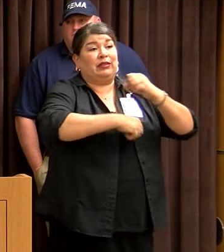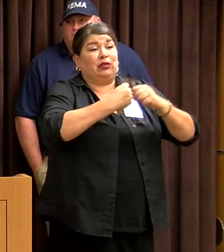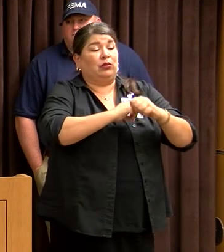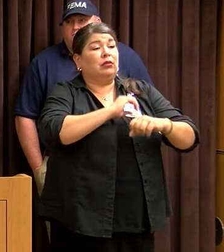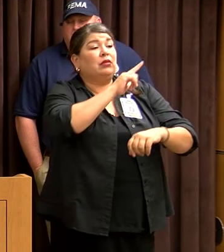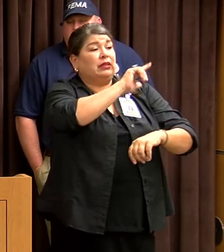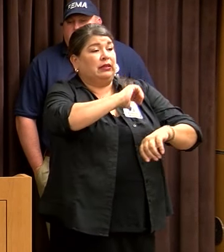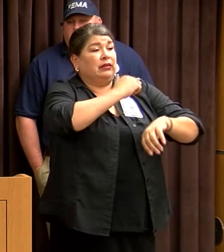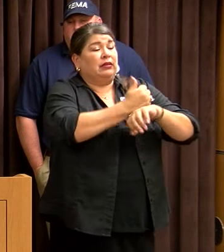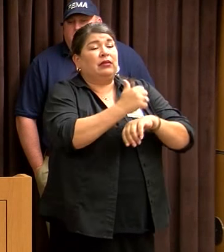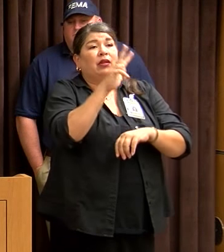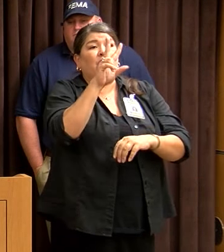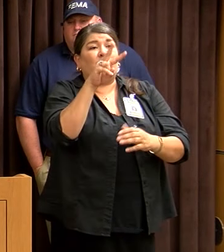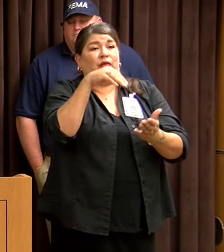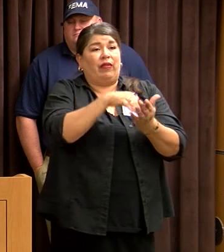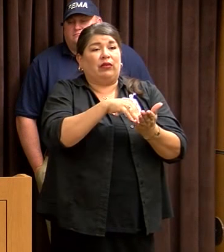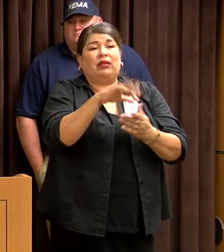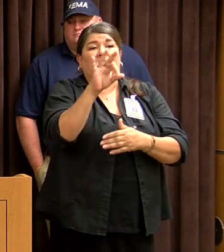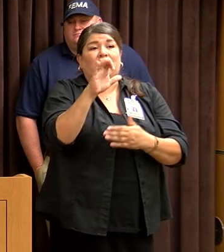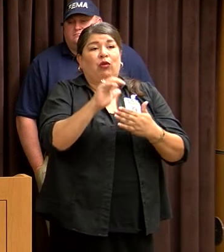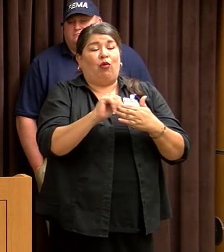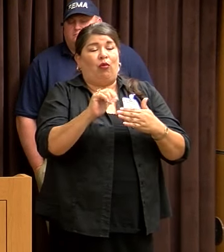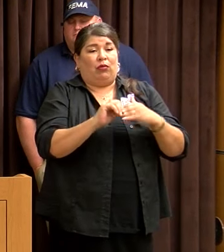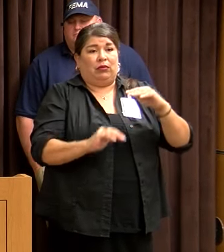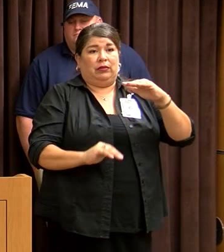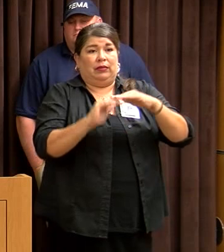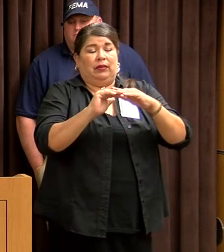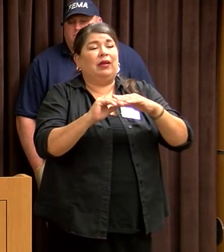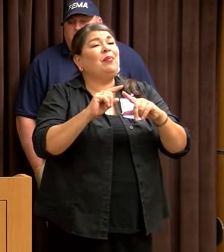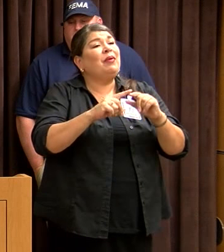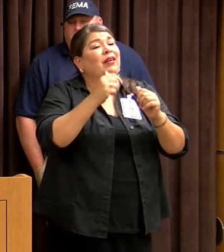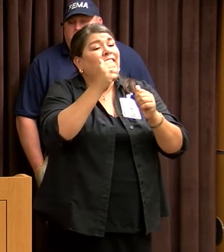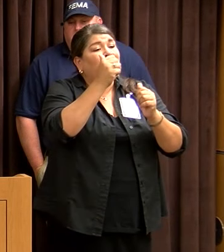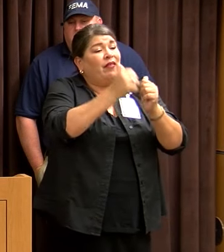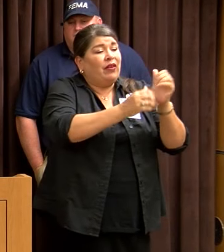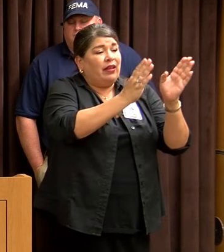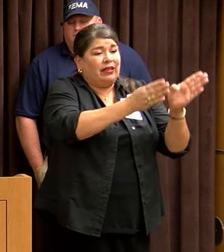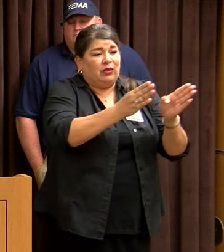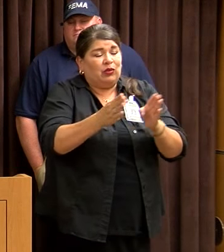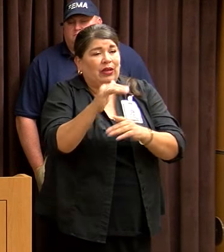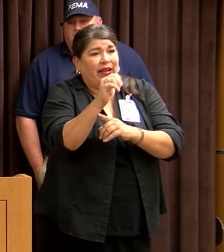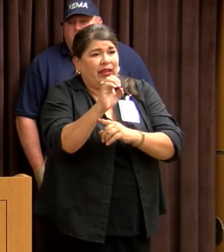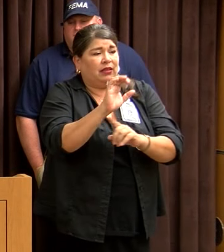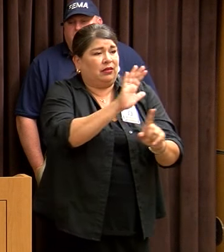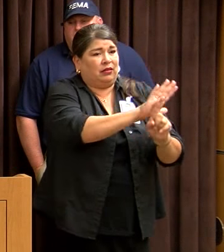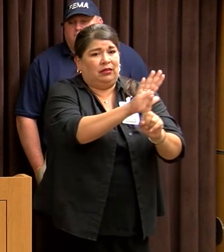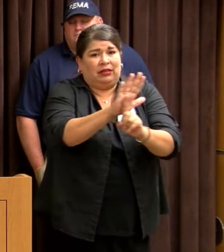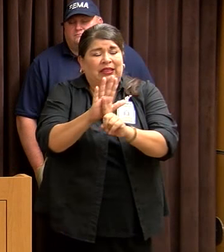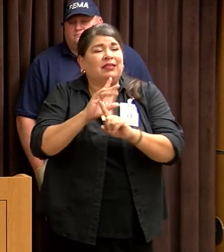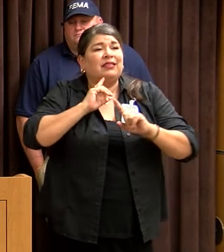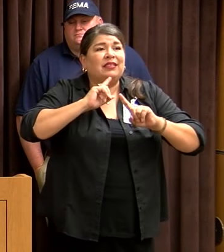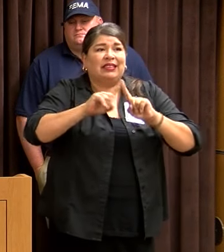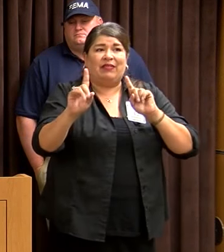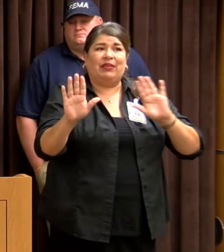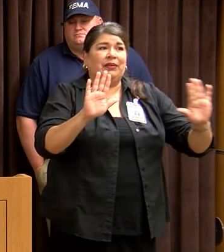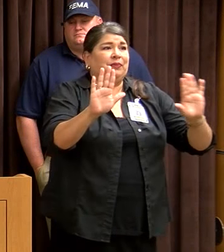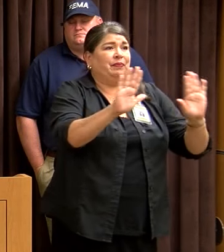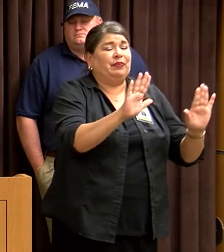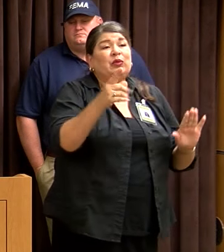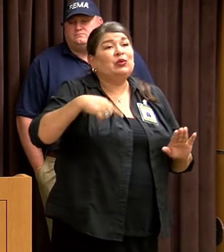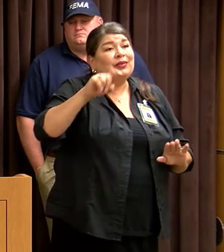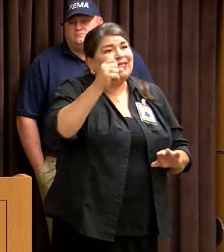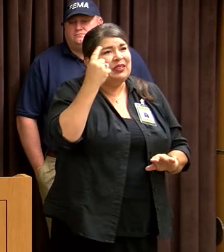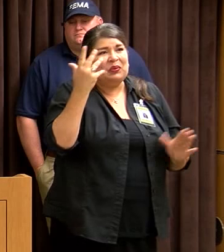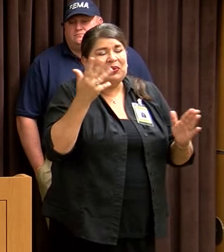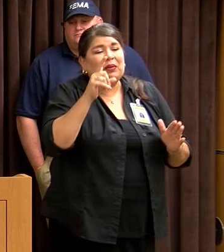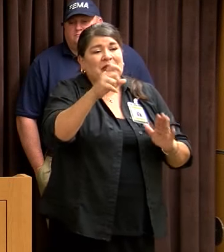at $32,900. But each individual case is different. And so I want everybody to understand that you need to